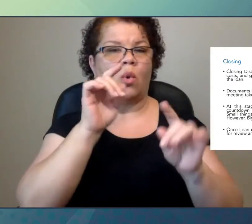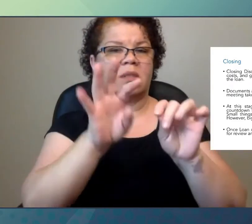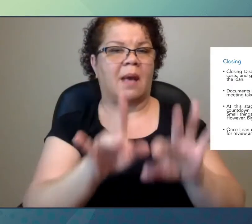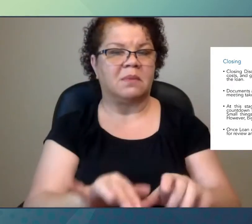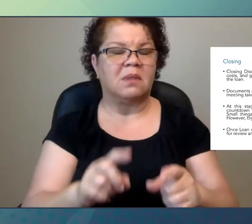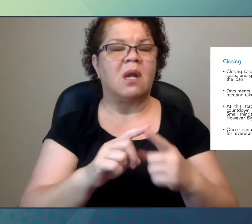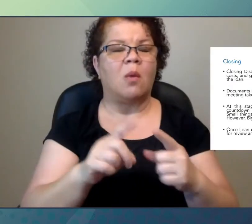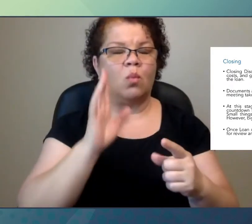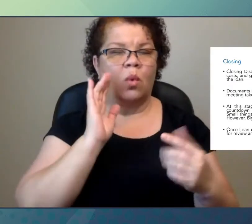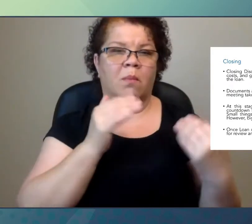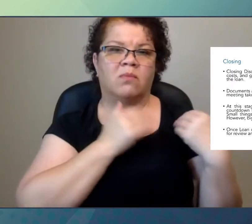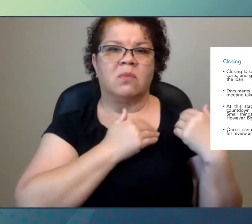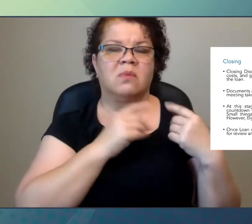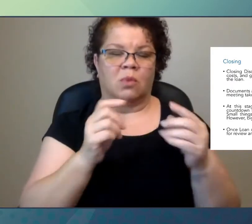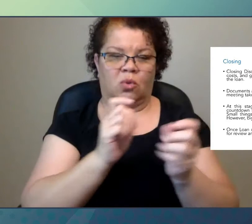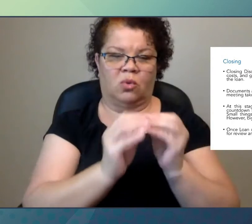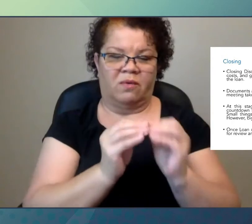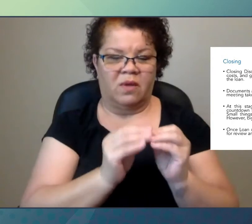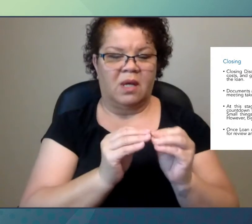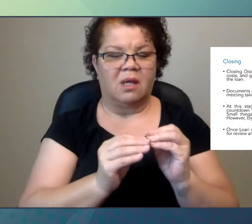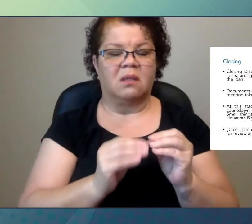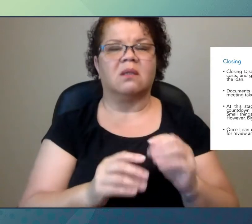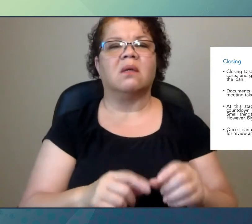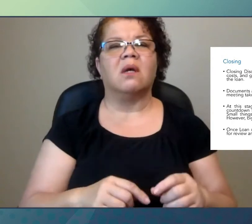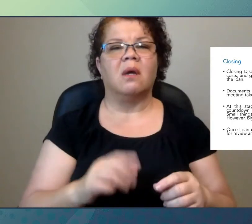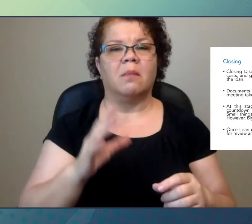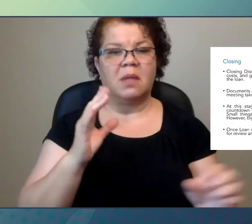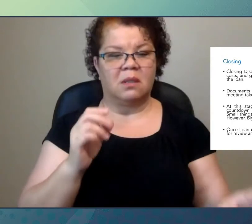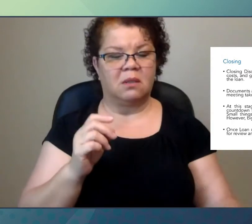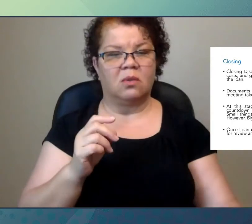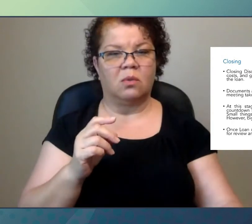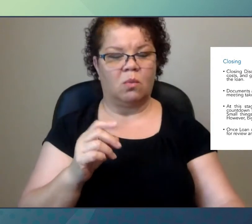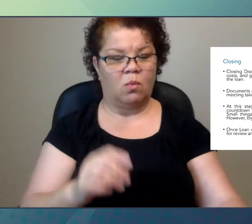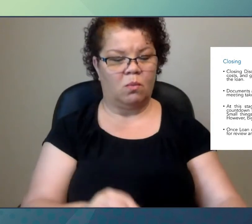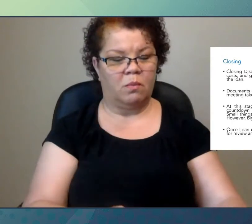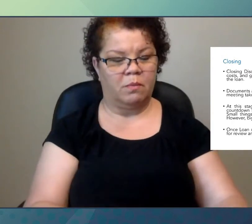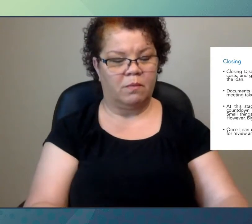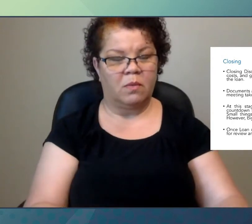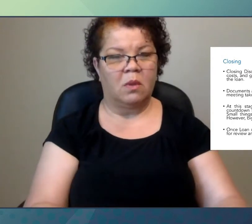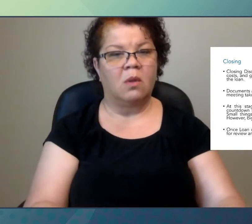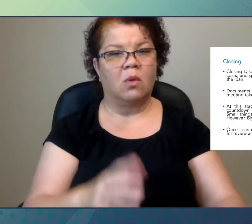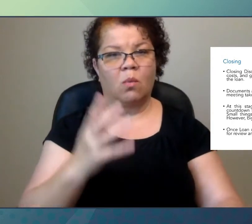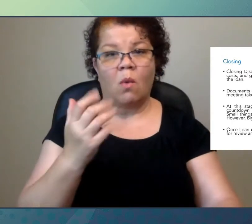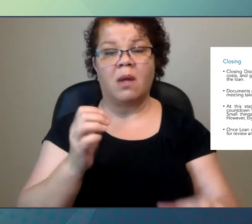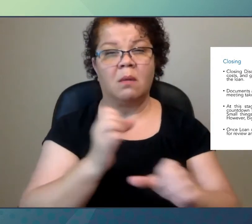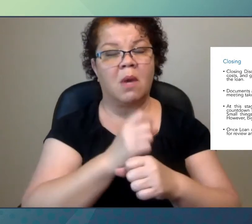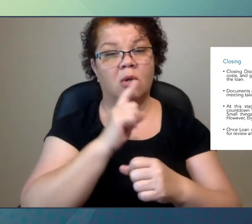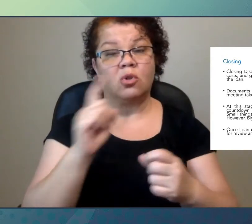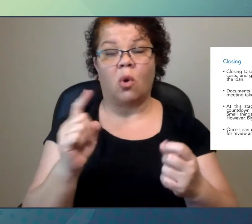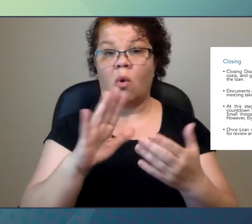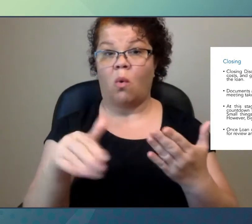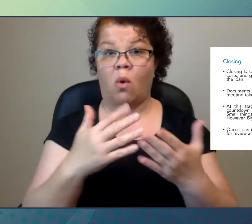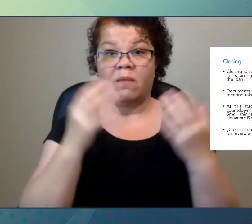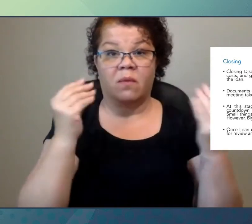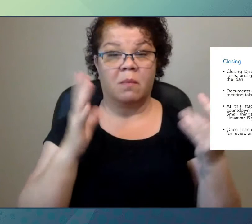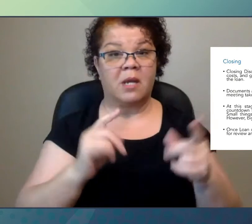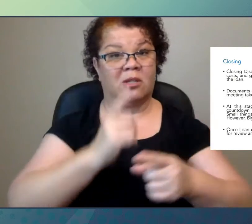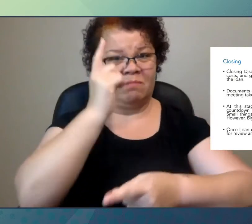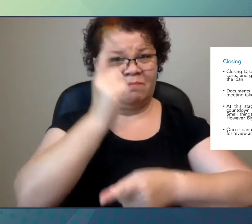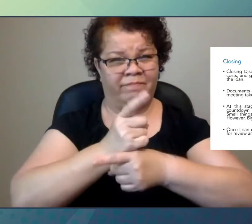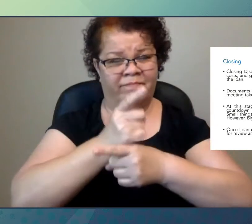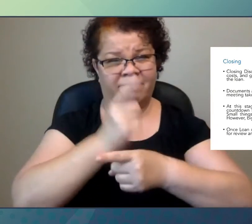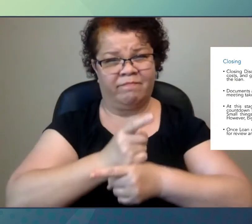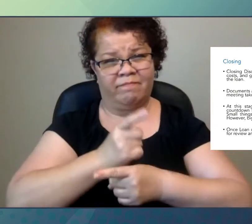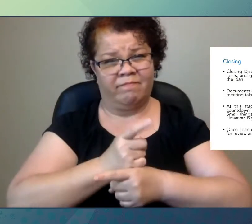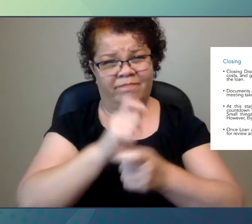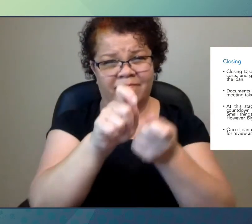officer sees, oh, there's a mistake on, again, something minor, they can make the changes and resend those documents back